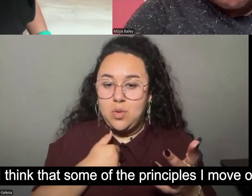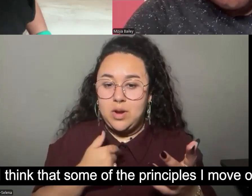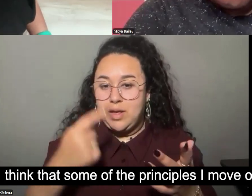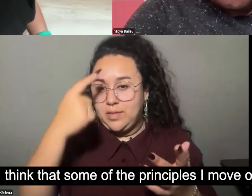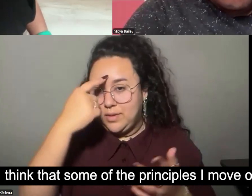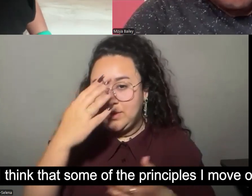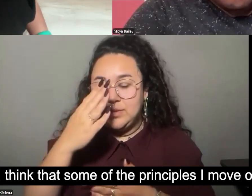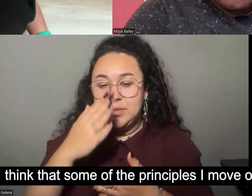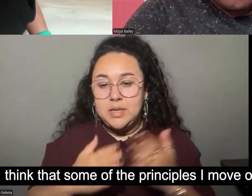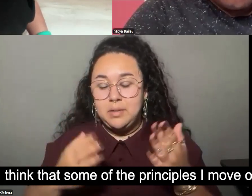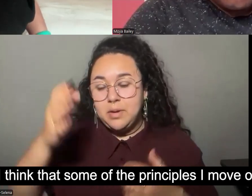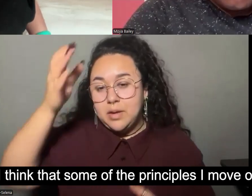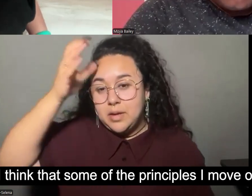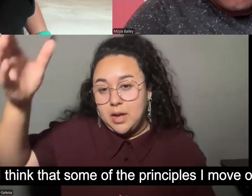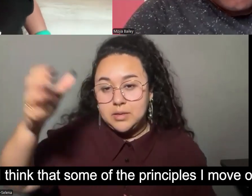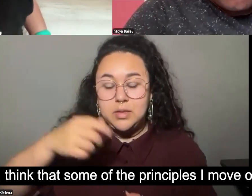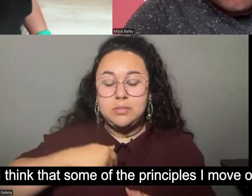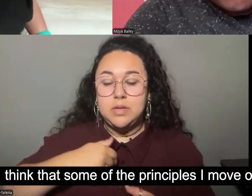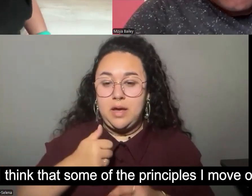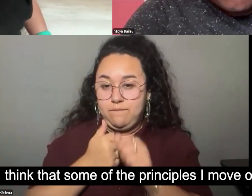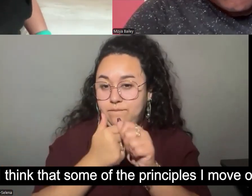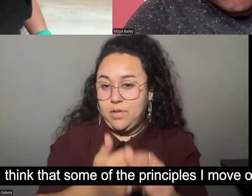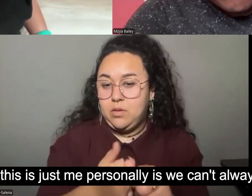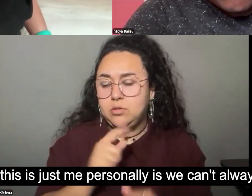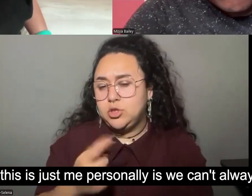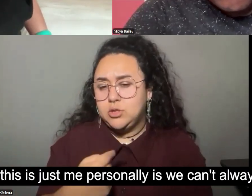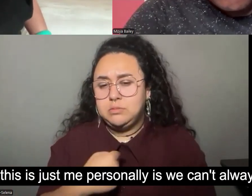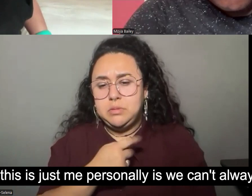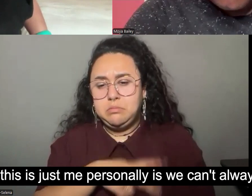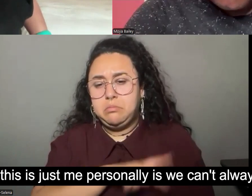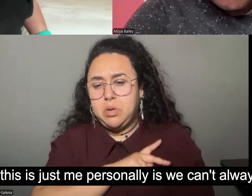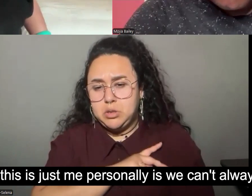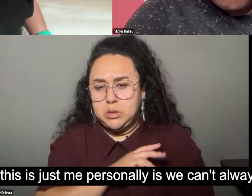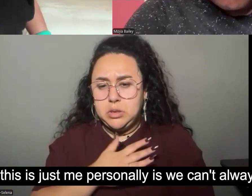the principles I move on are just, and this is just me personally, is